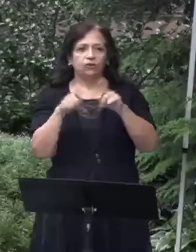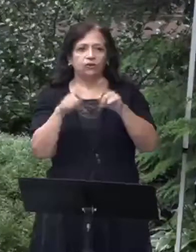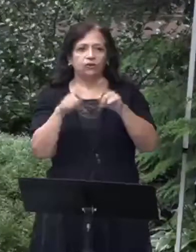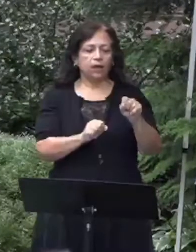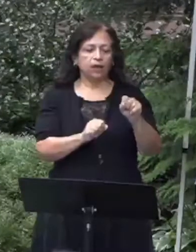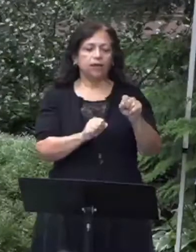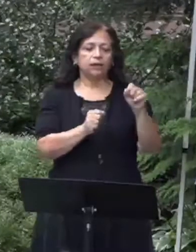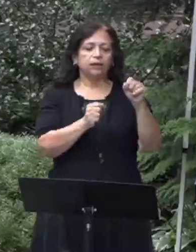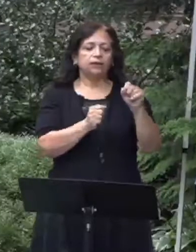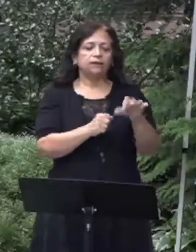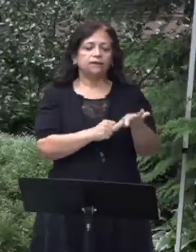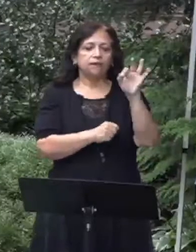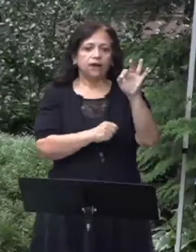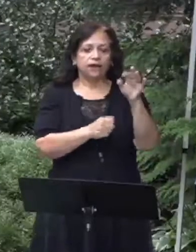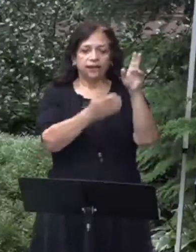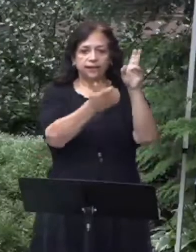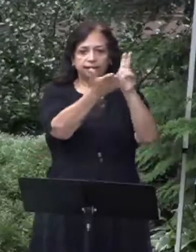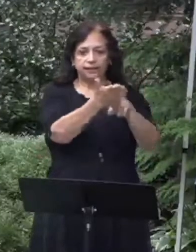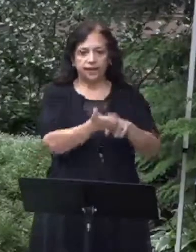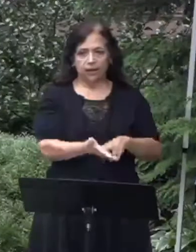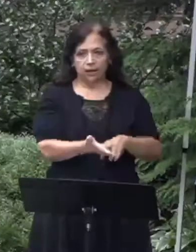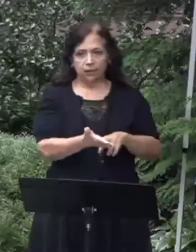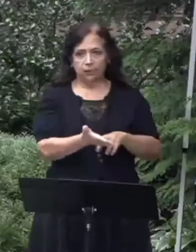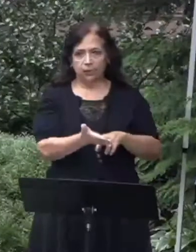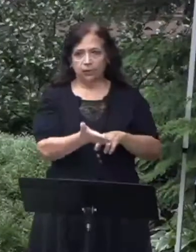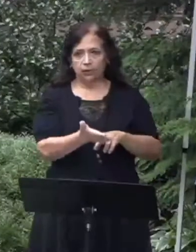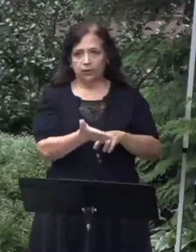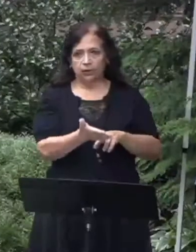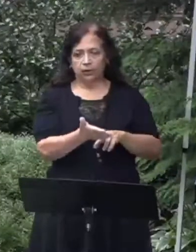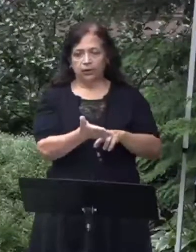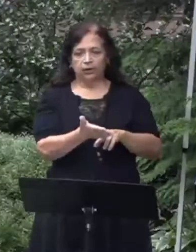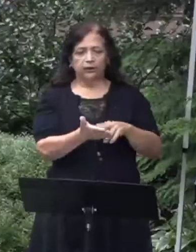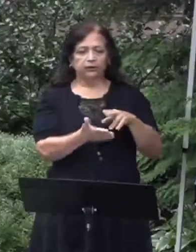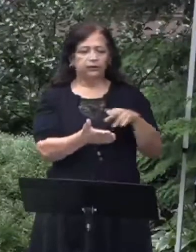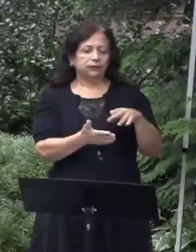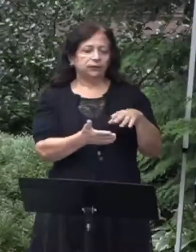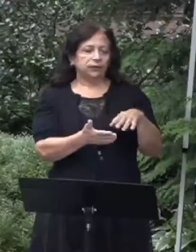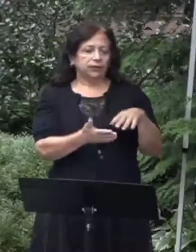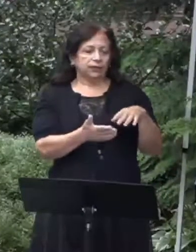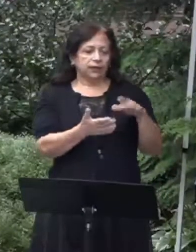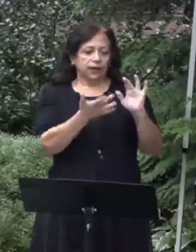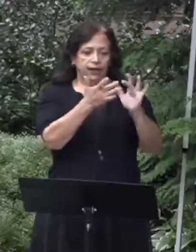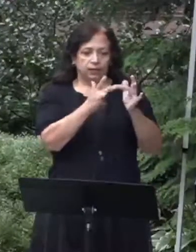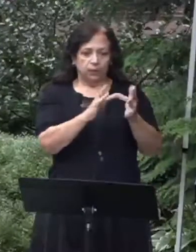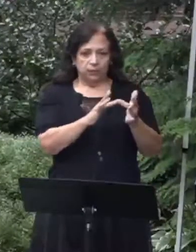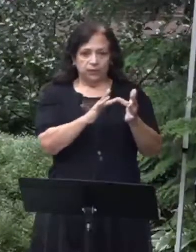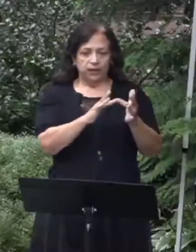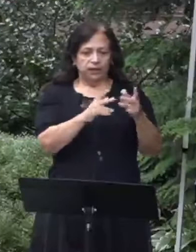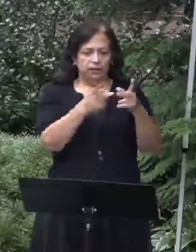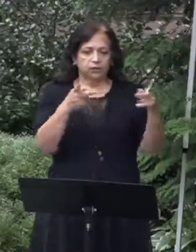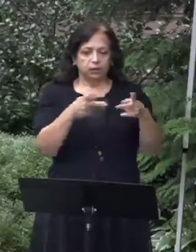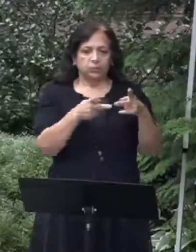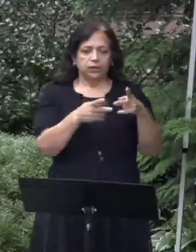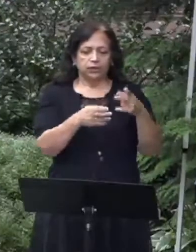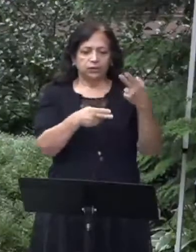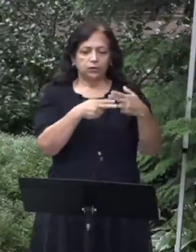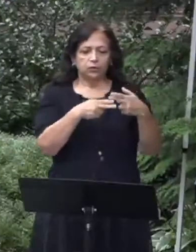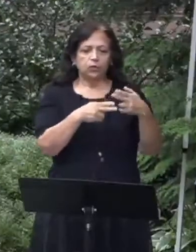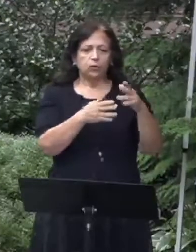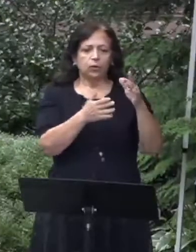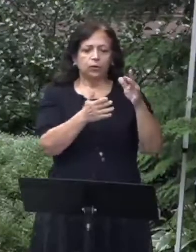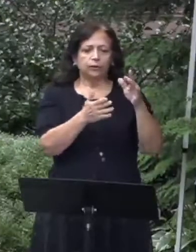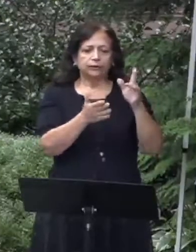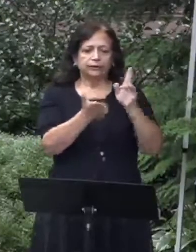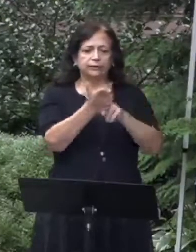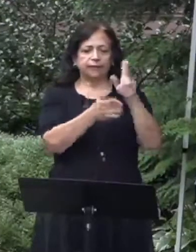names, you can find a sign up genius on our website.